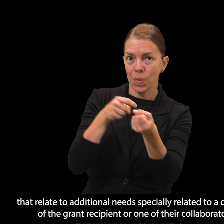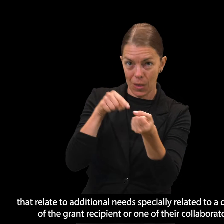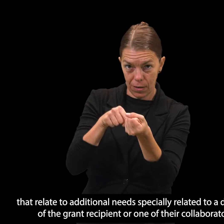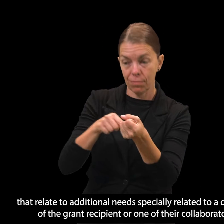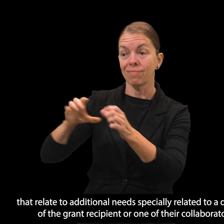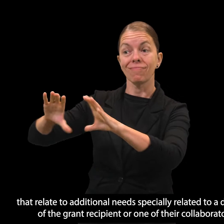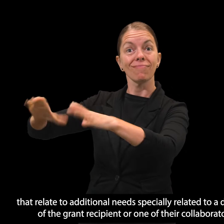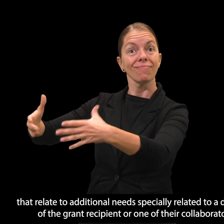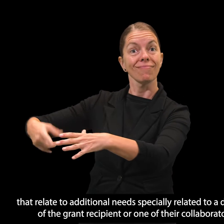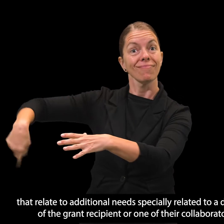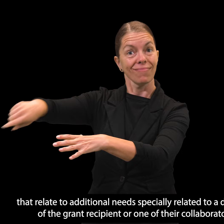collaborators